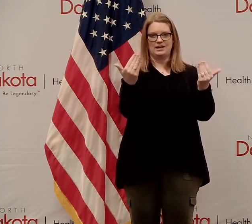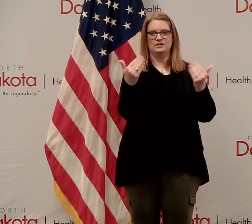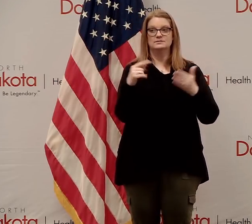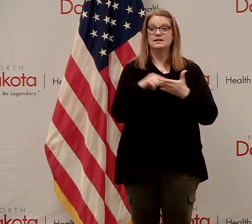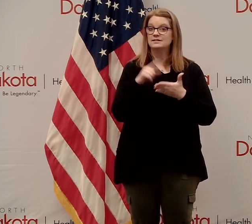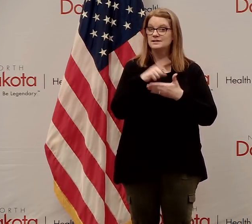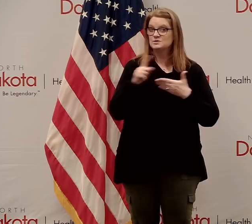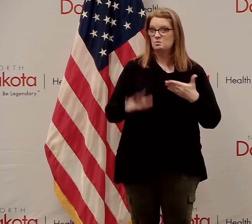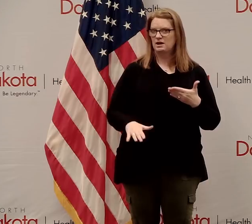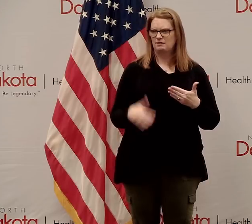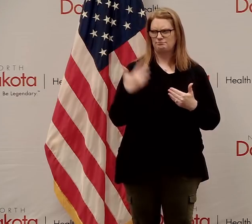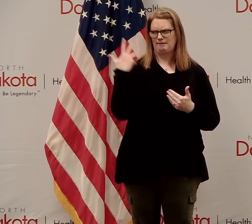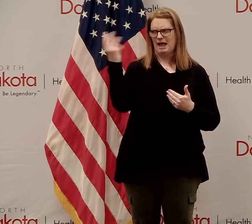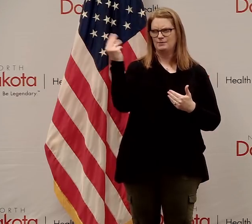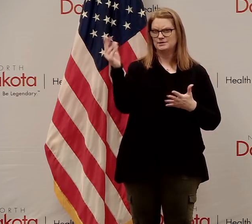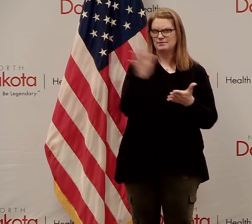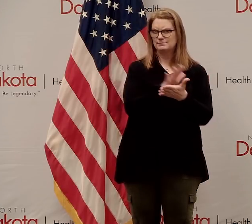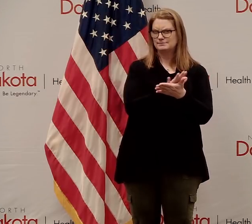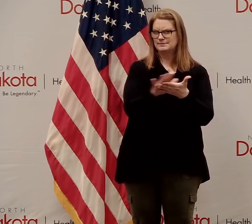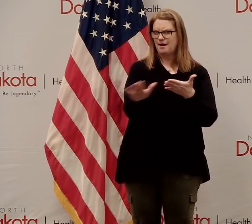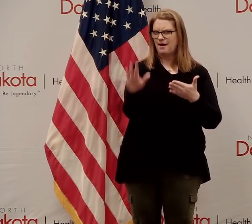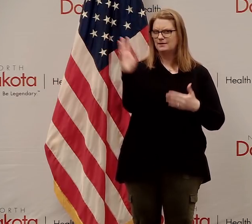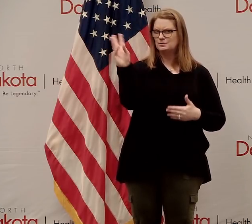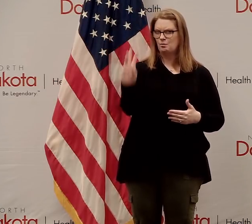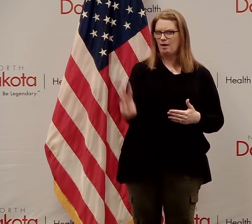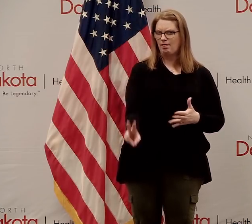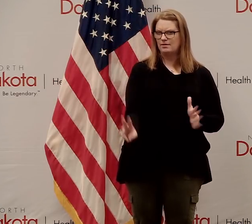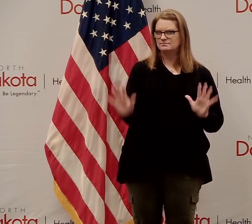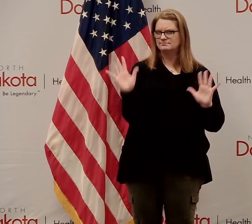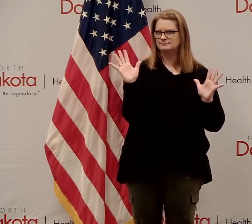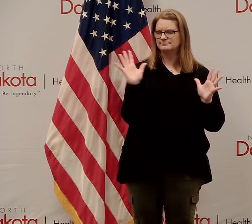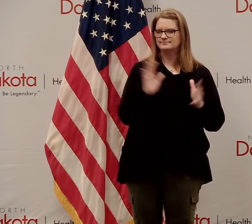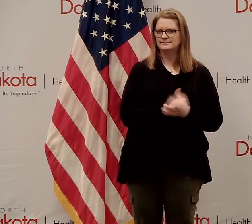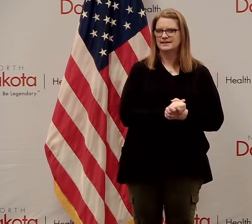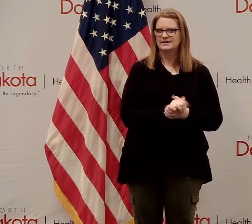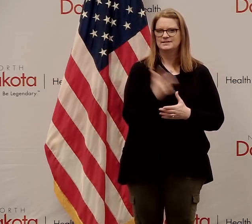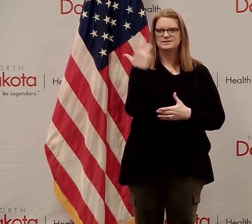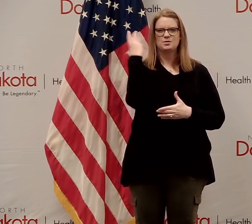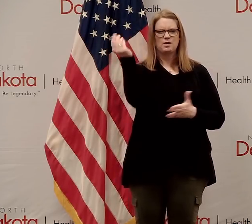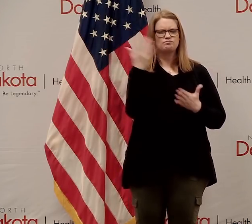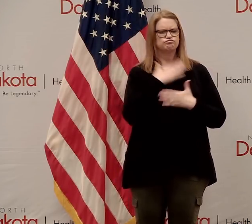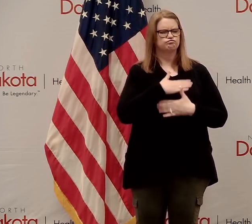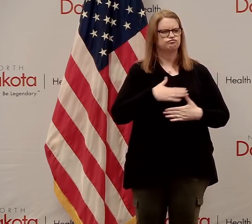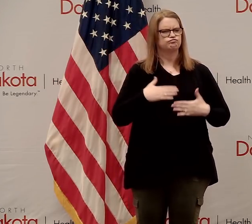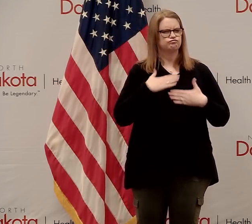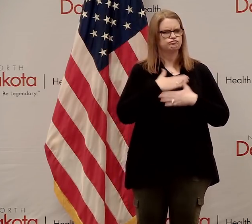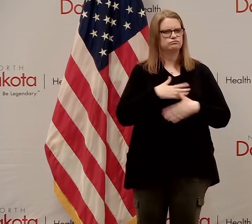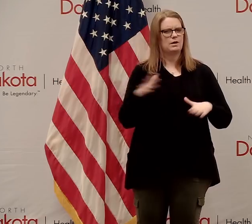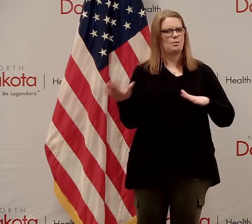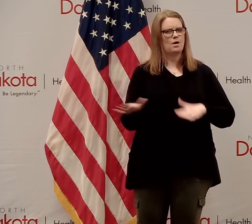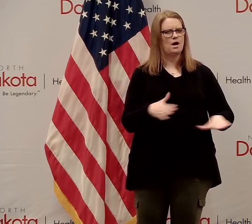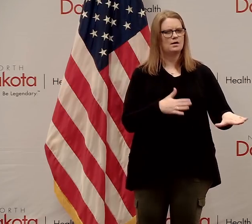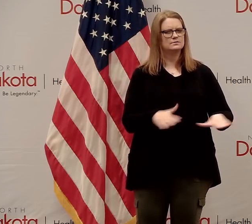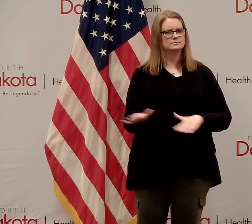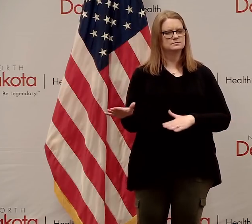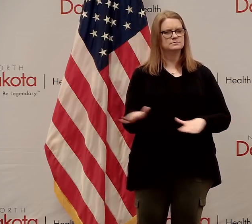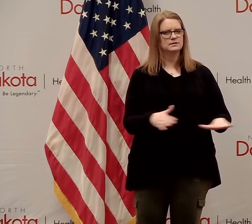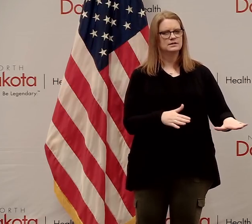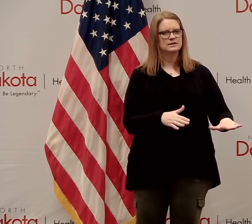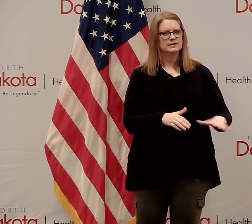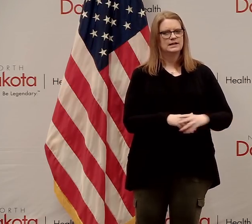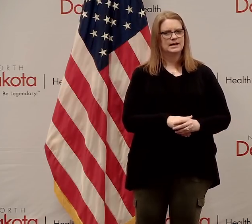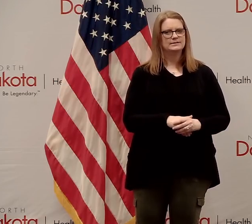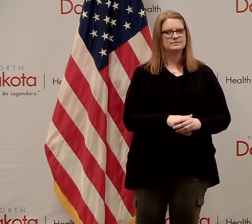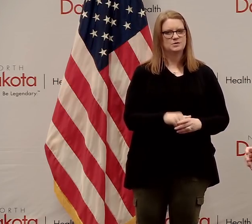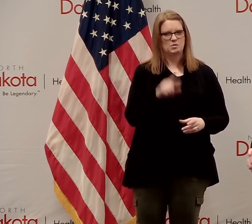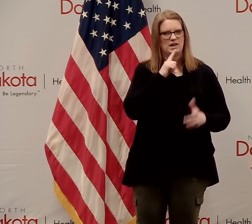like we might have a little nicer weather across the state. And so when you get out and get some fresh air, enjoy a walk, and keep